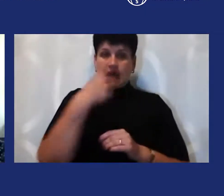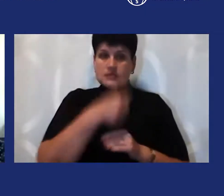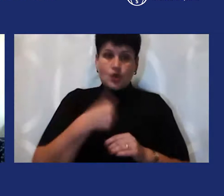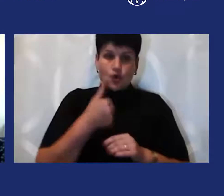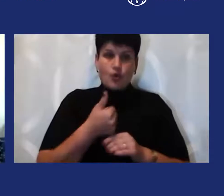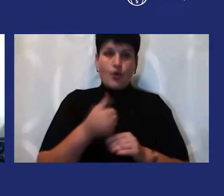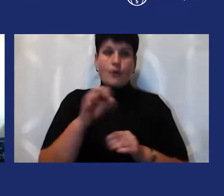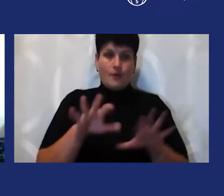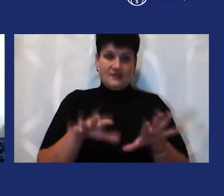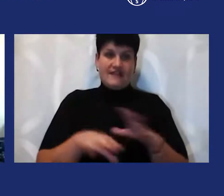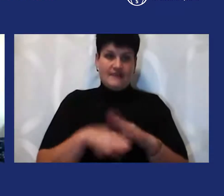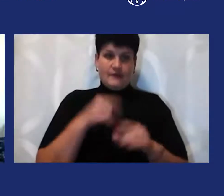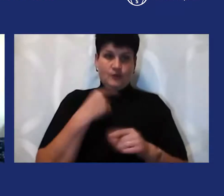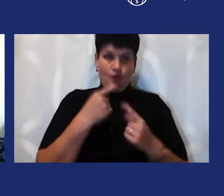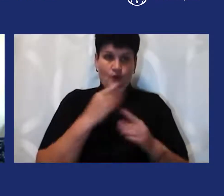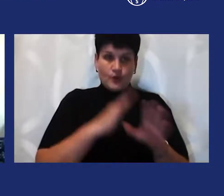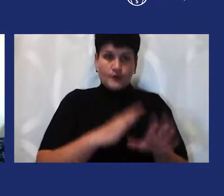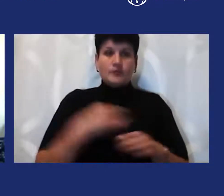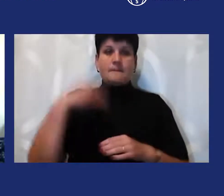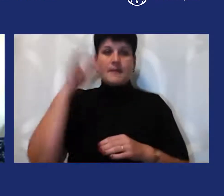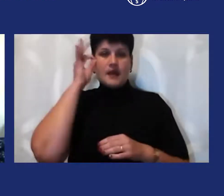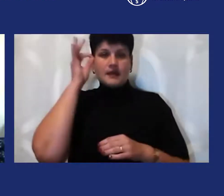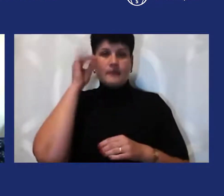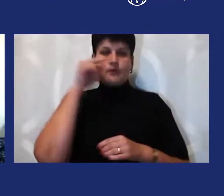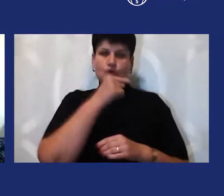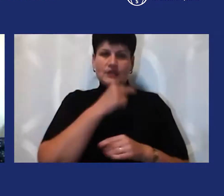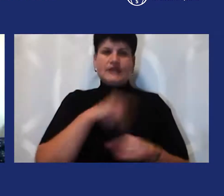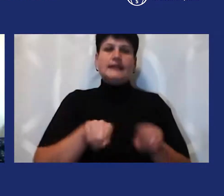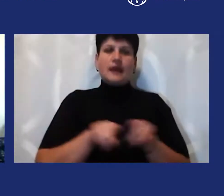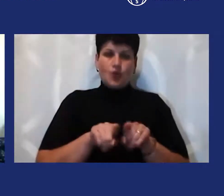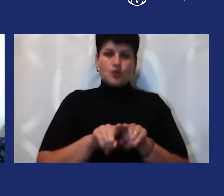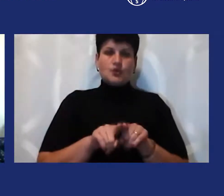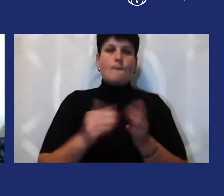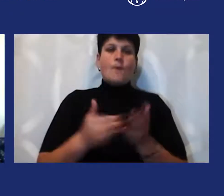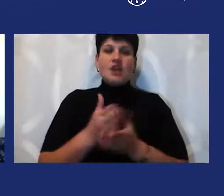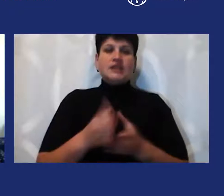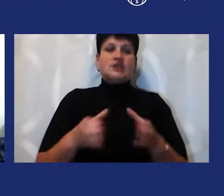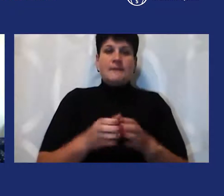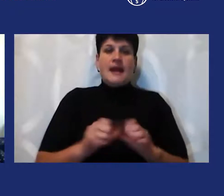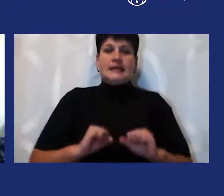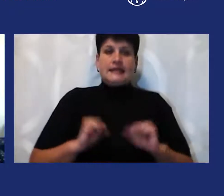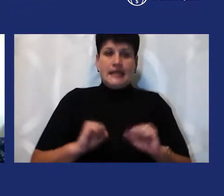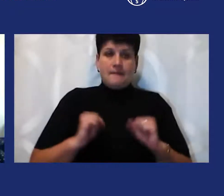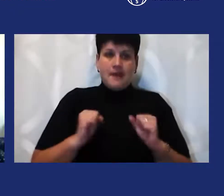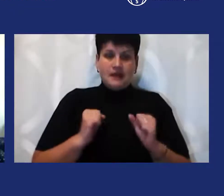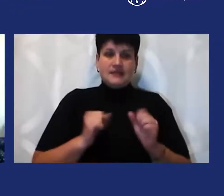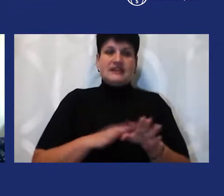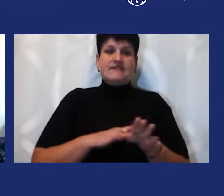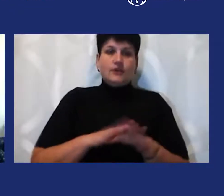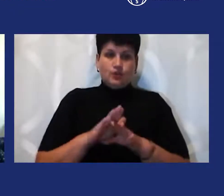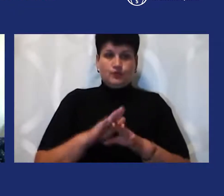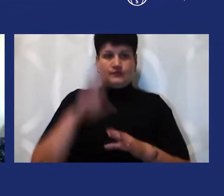to cancel the registration of political party candidates.